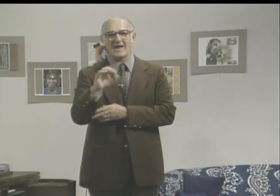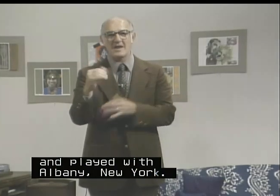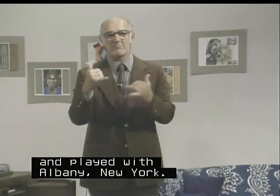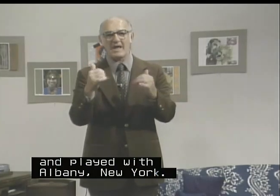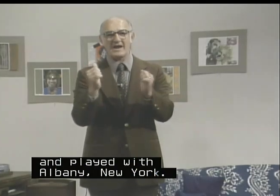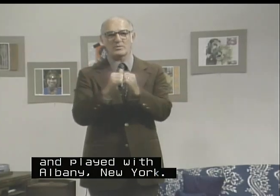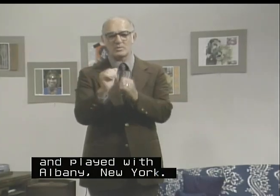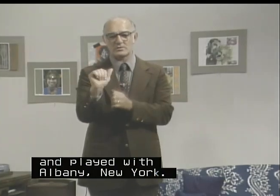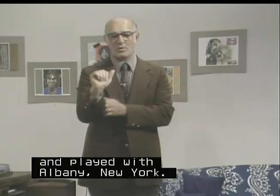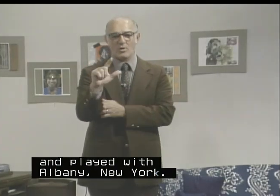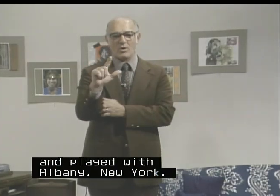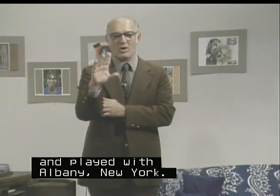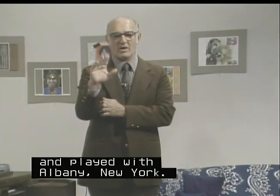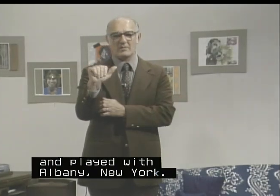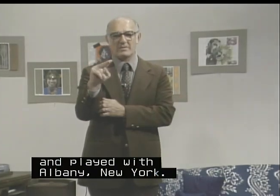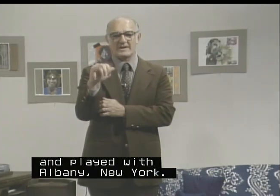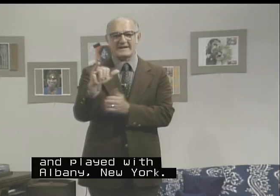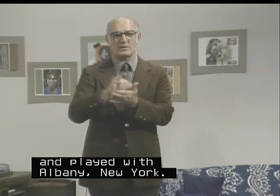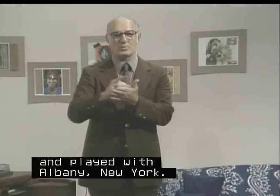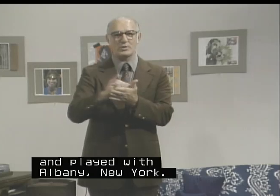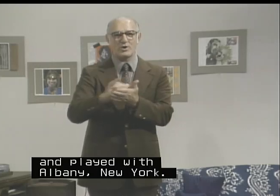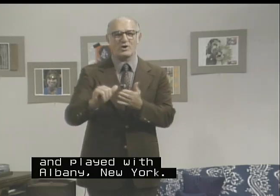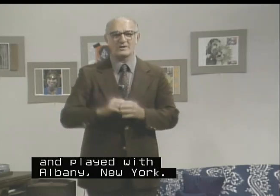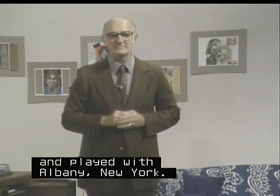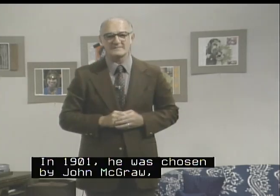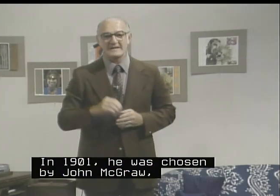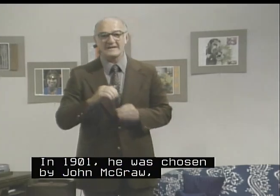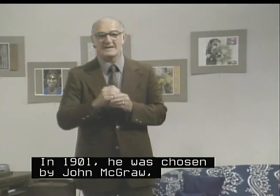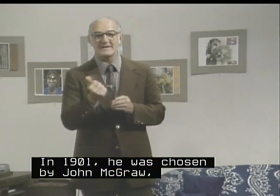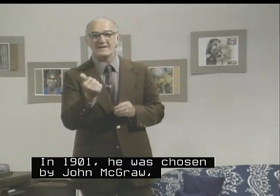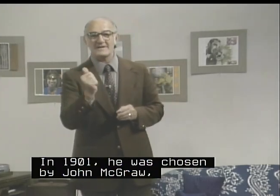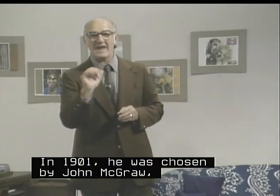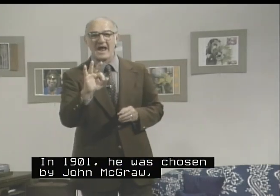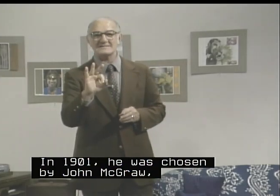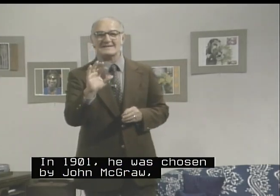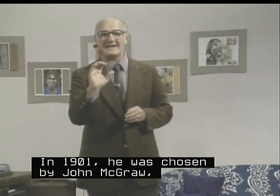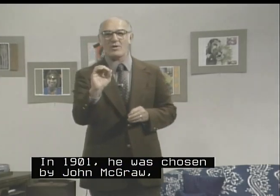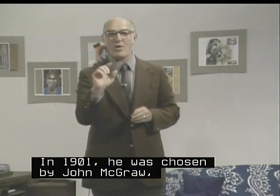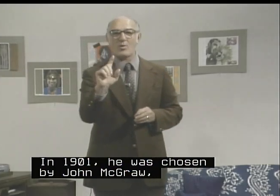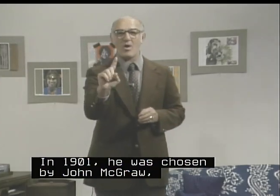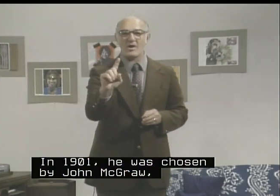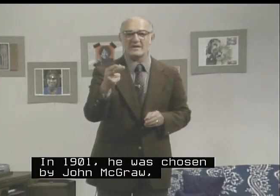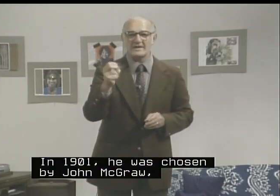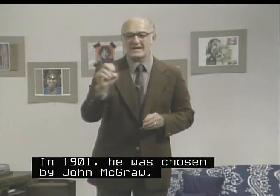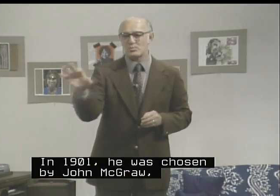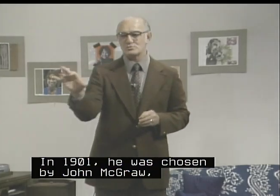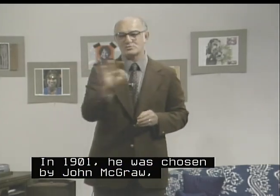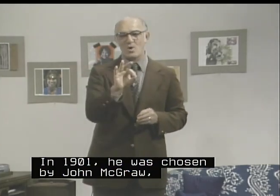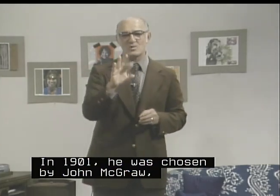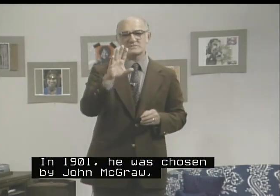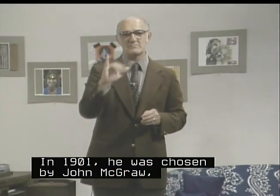1899, played with Albany, New York. In 1901, he was chosen